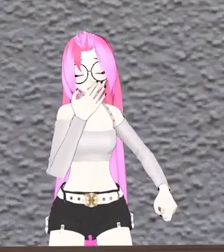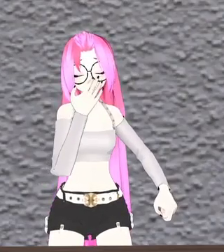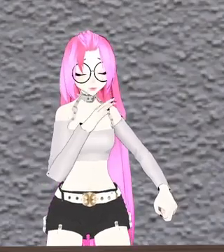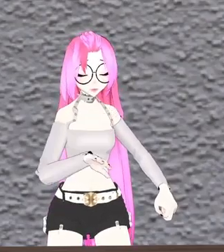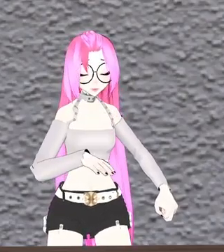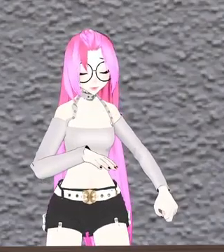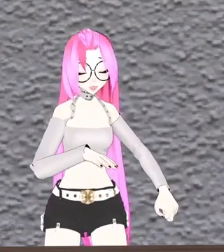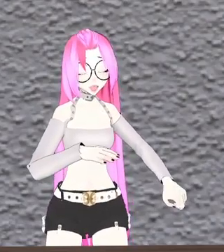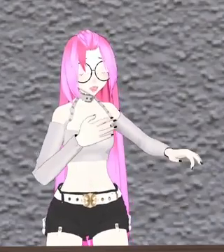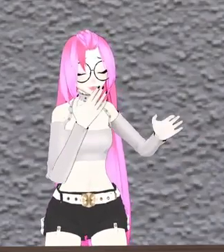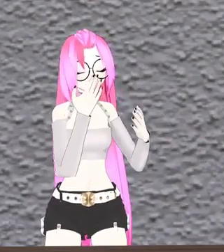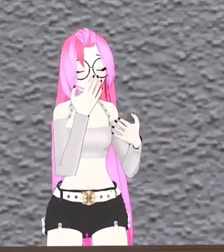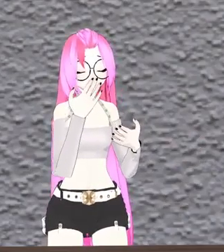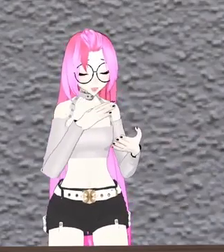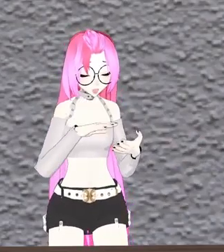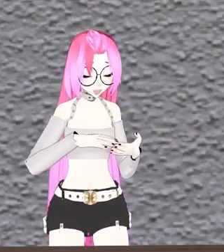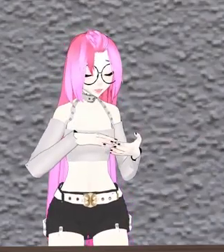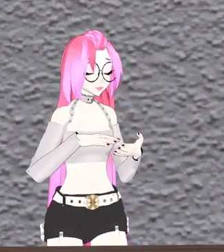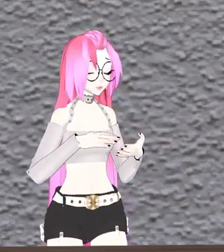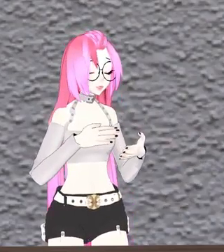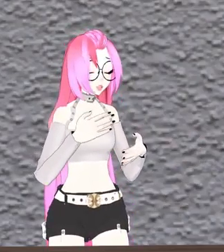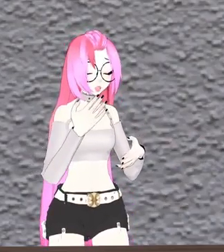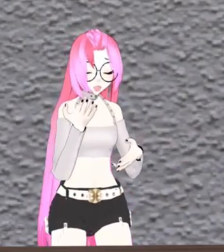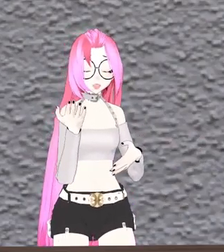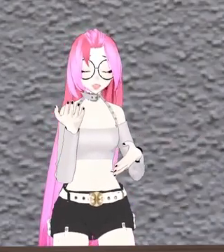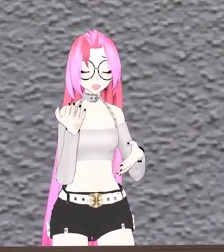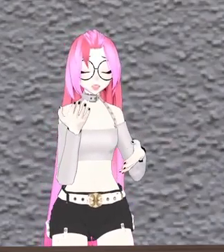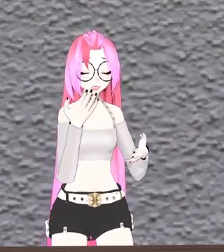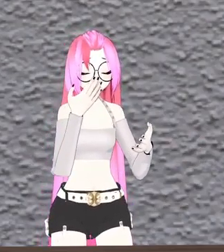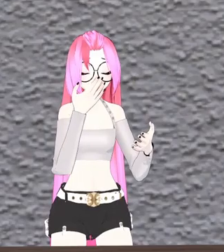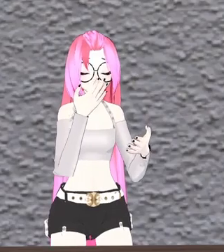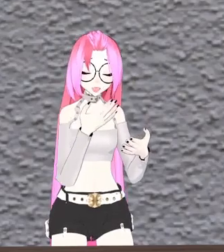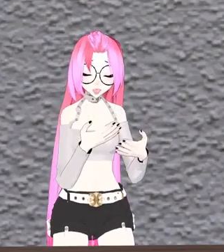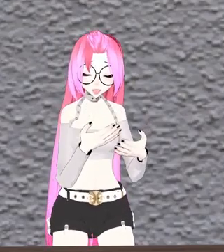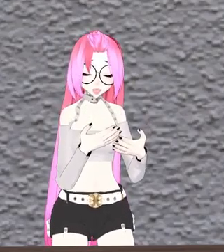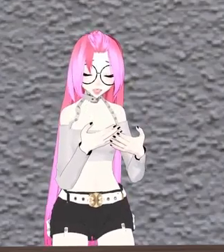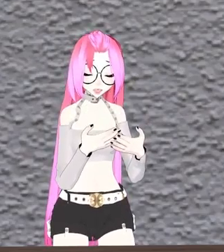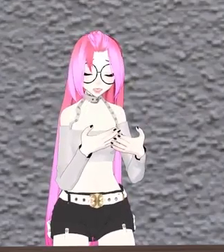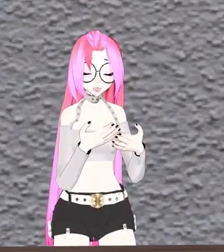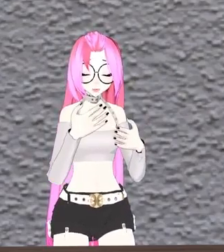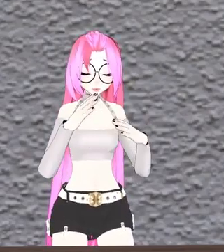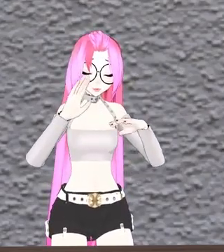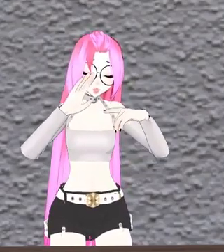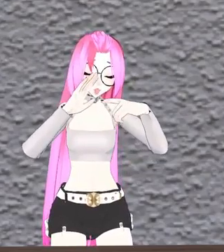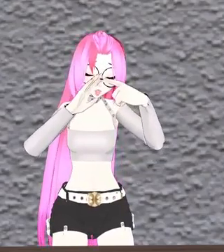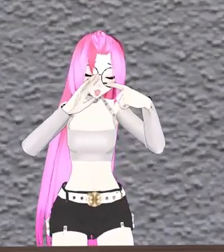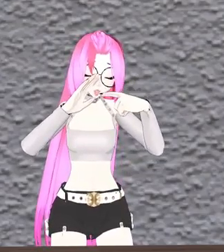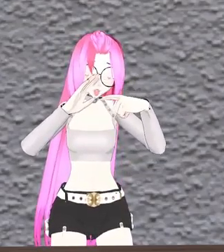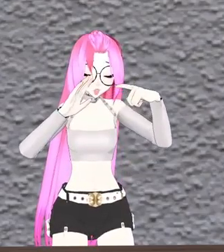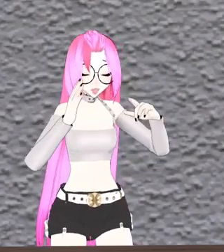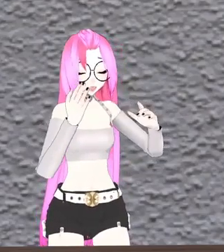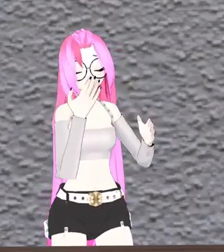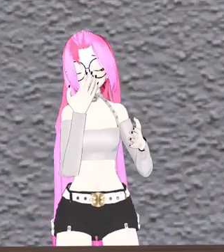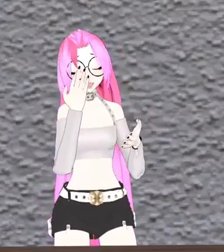hand. Bad or bad. A good way to remember this is good is going down like this. And bad is like you have something bad in your hand. You're